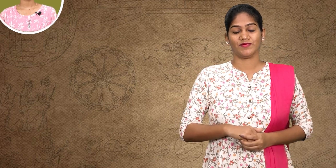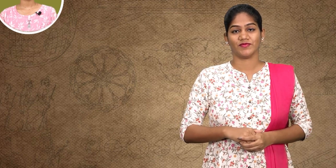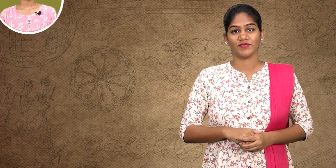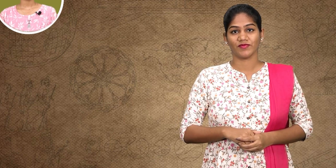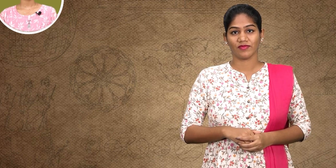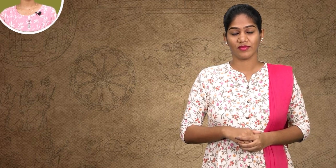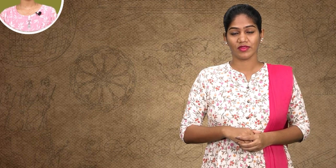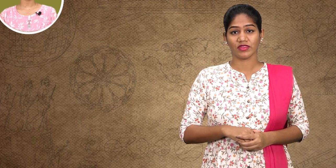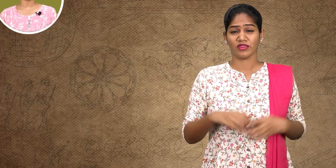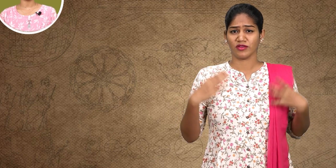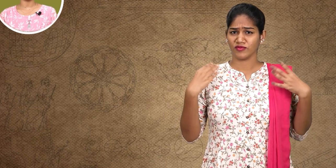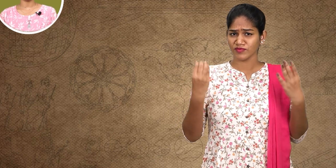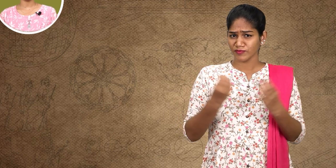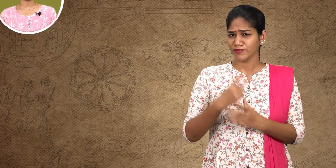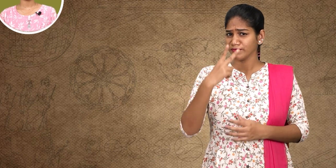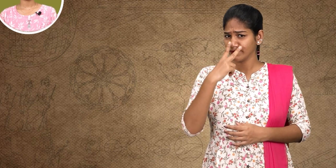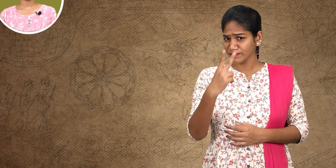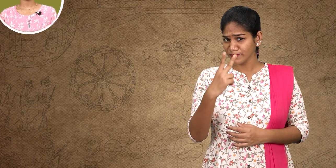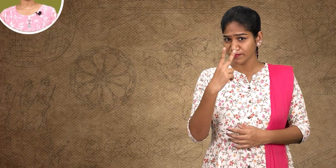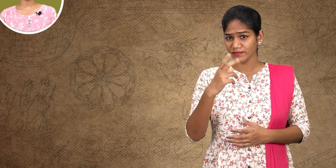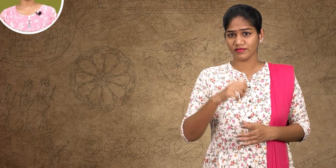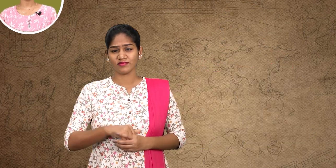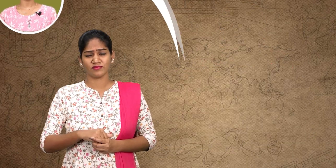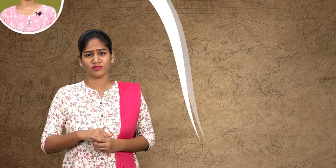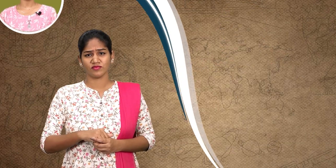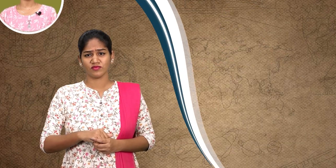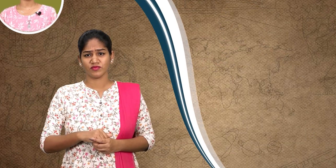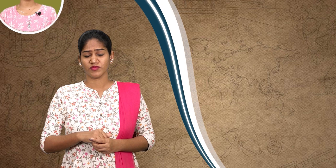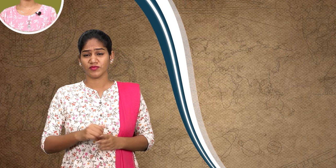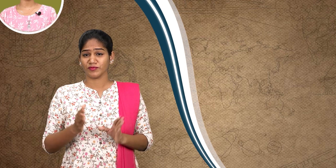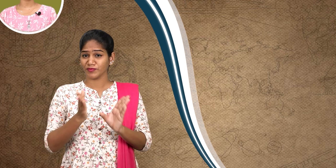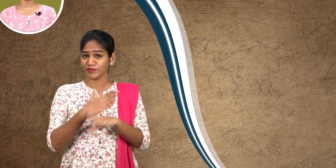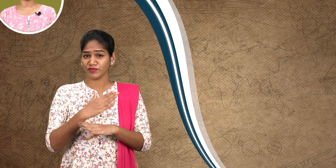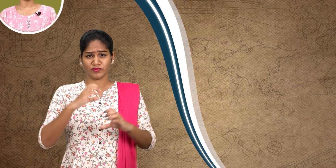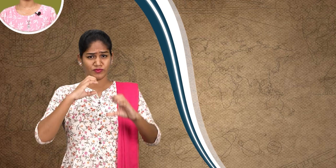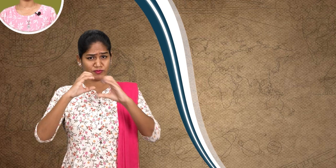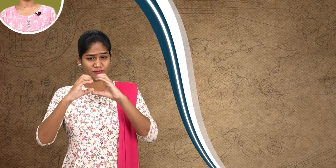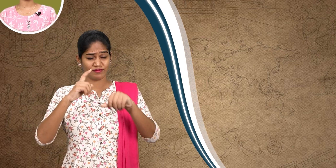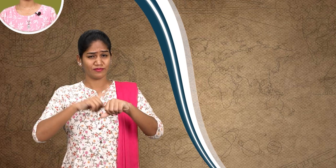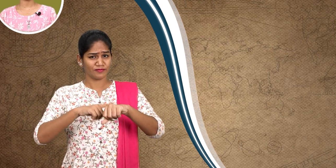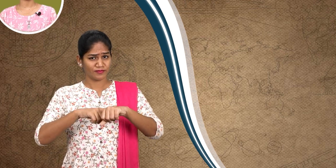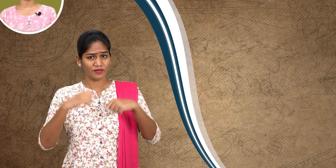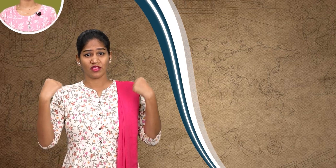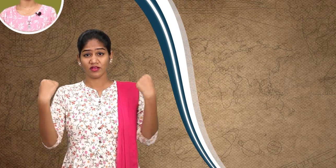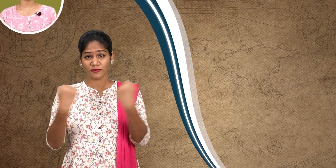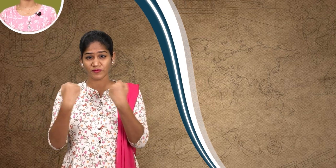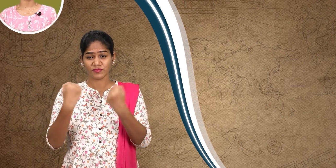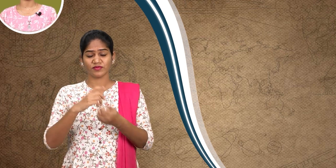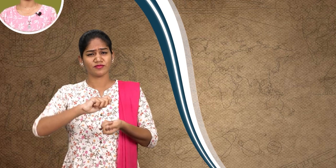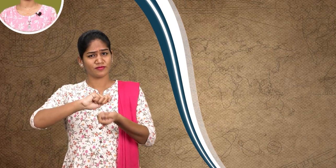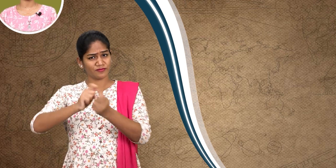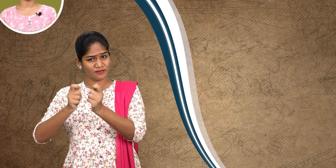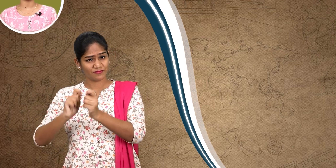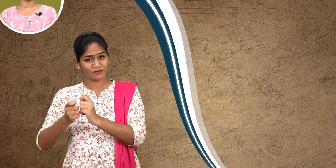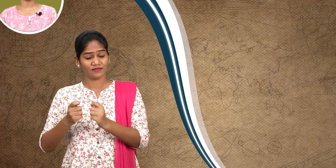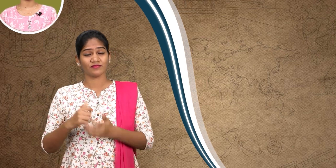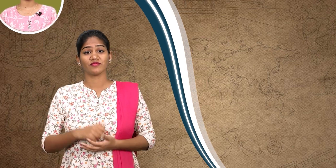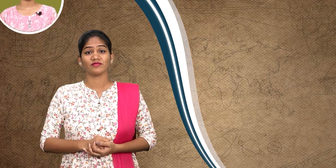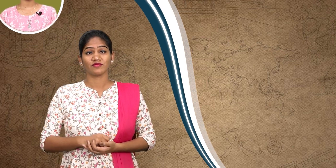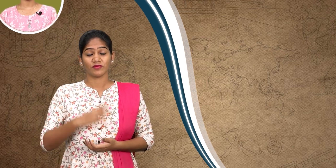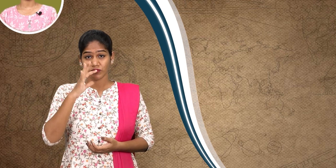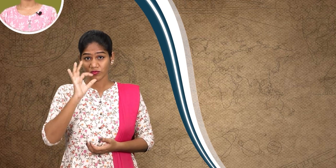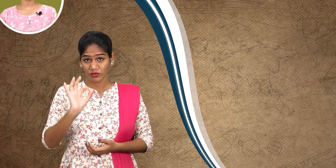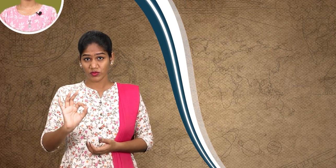We have observed all the above discussed movements and reform initiatives